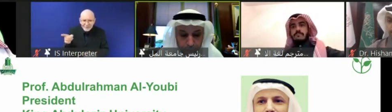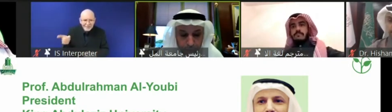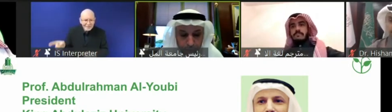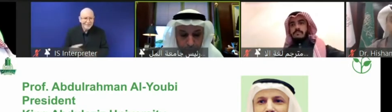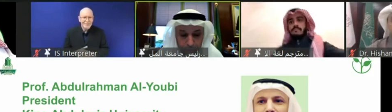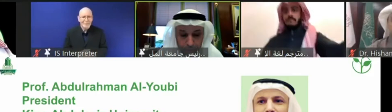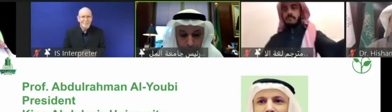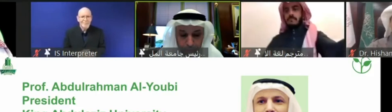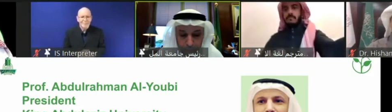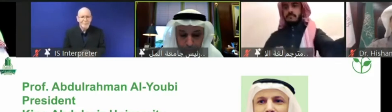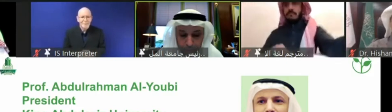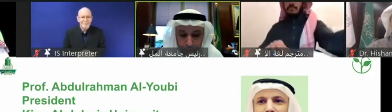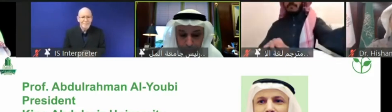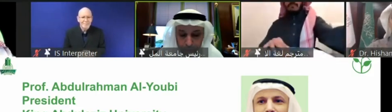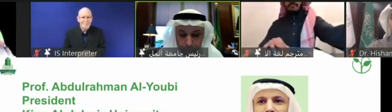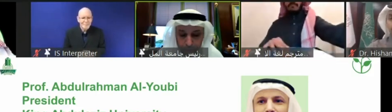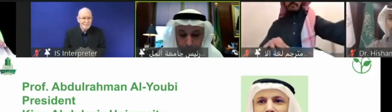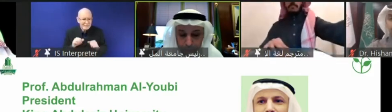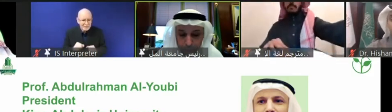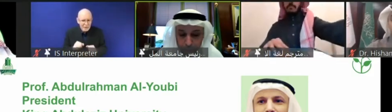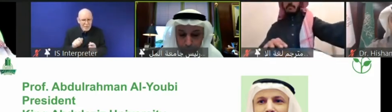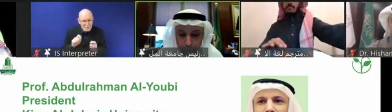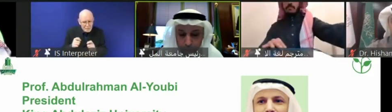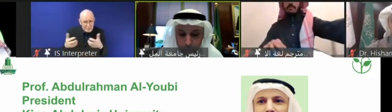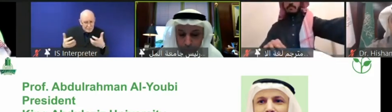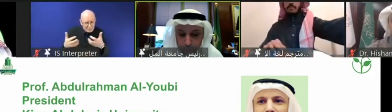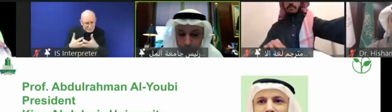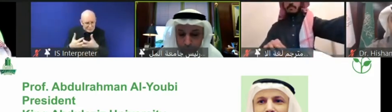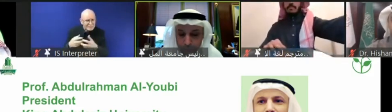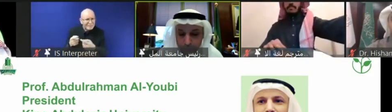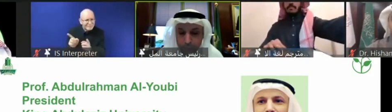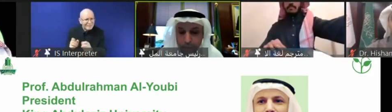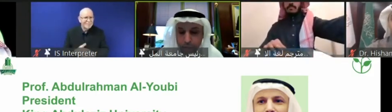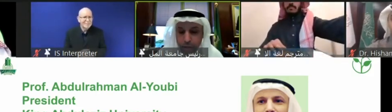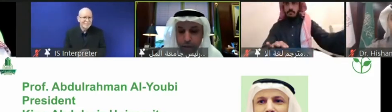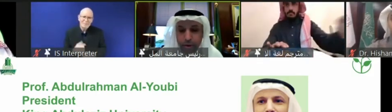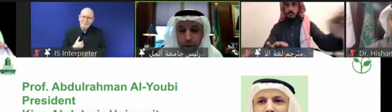I am really pleased that KEU hosts more than